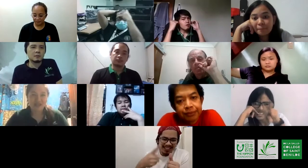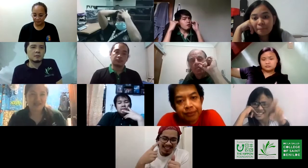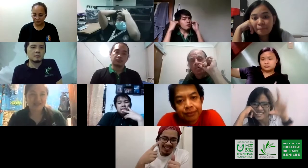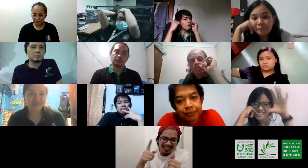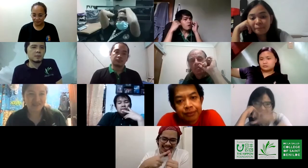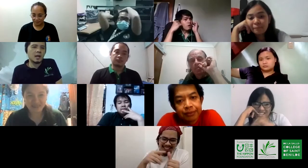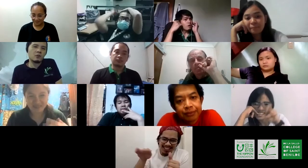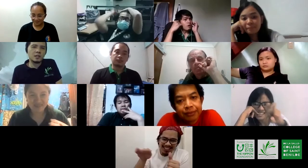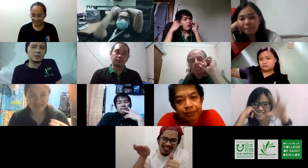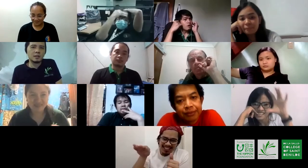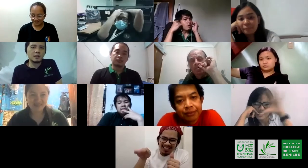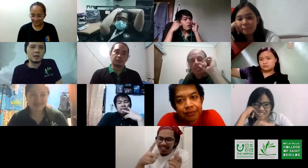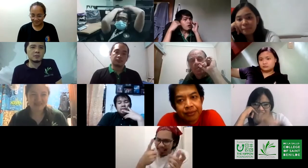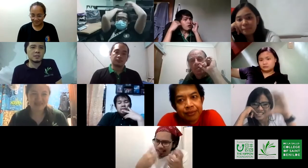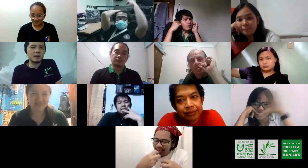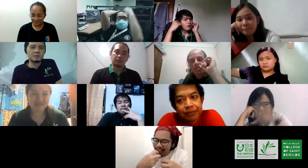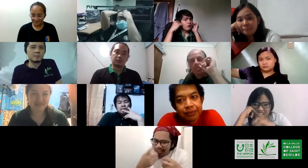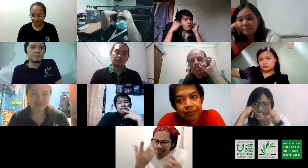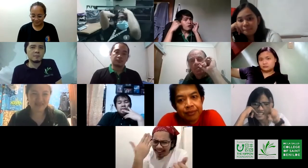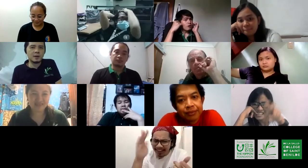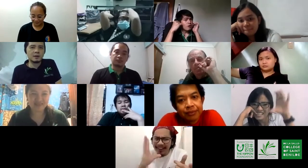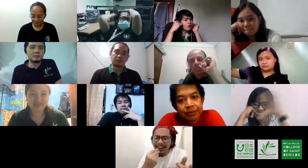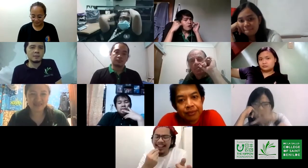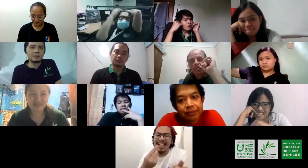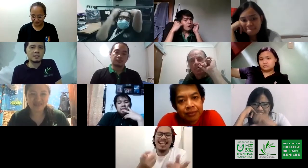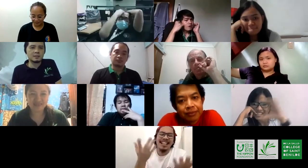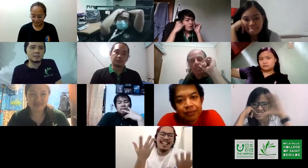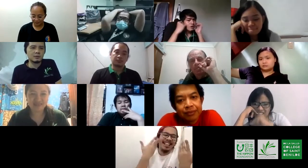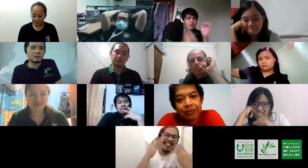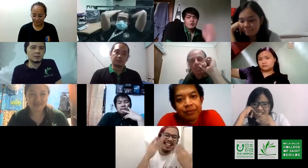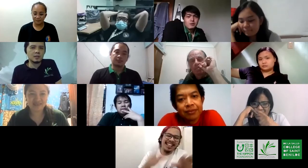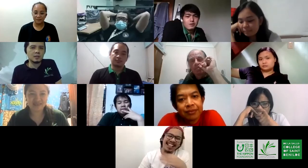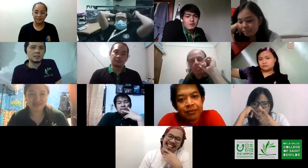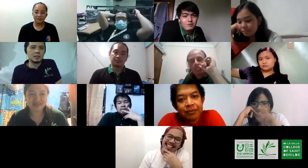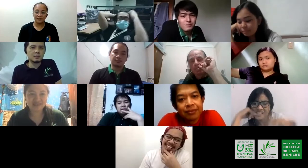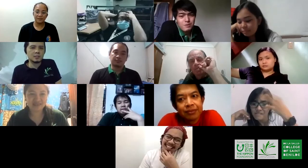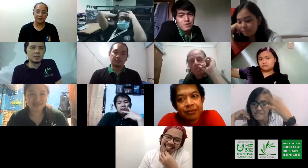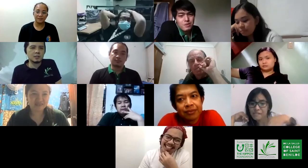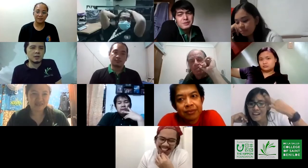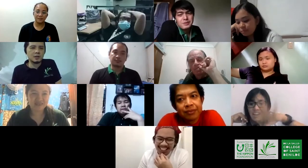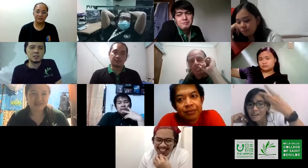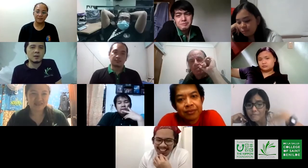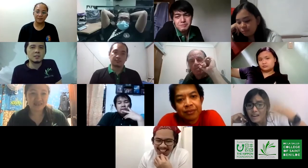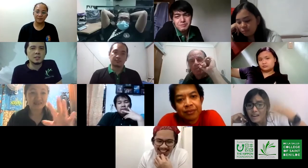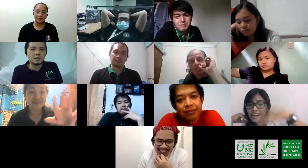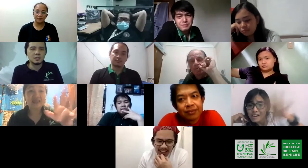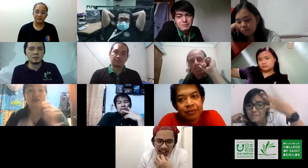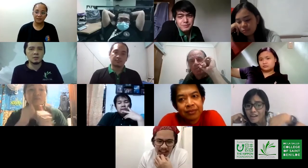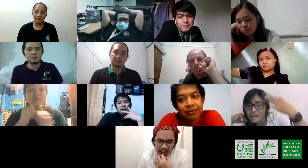But I've already looked at my notes and I've submitted my test, so it's nothing much I can do. I just wanted to let you guys know. Meng